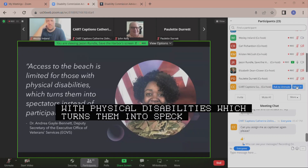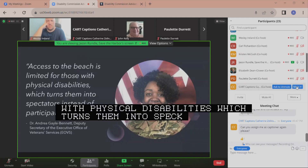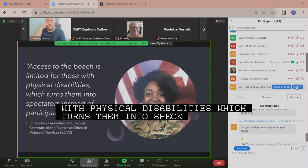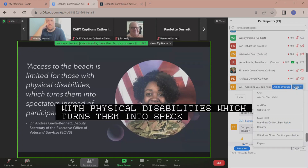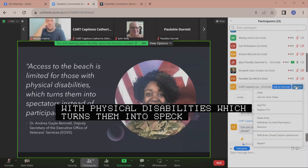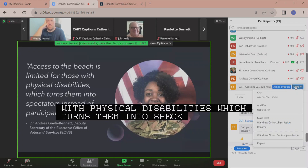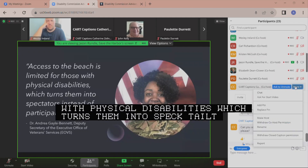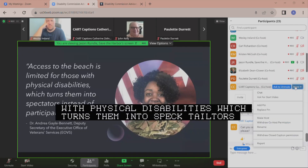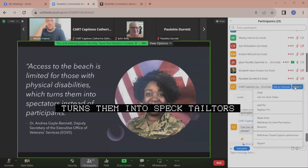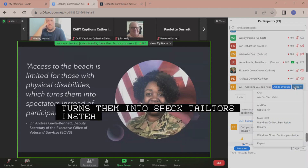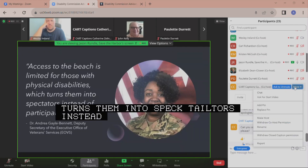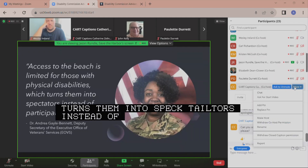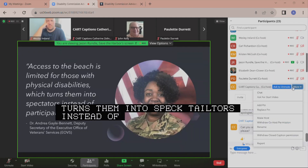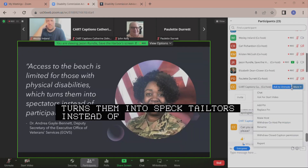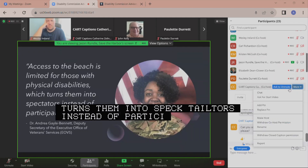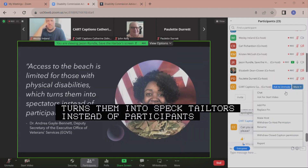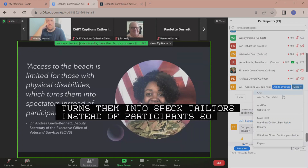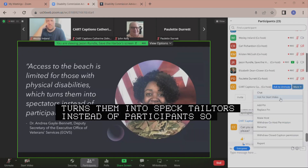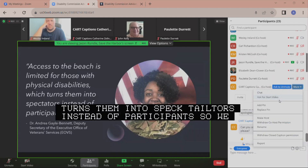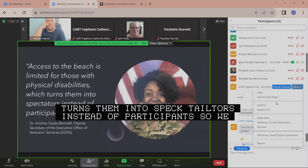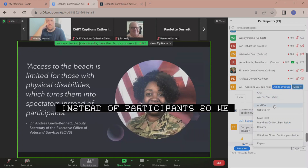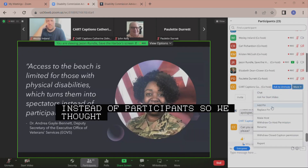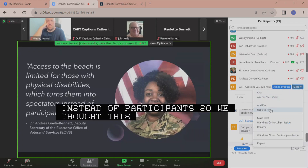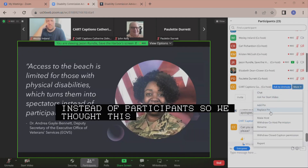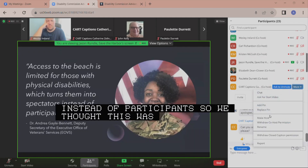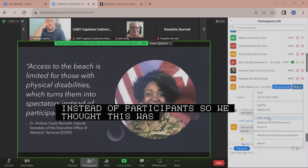really powerful, and we've kind of been using this